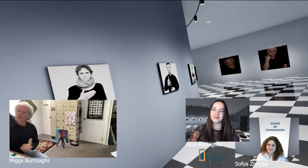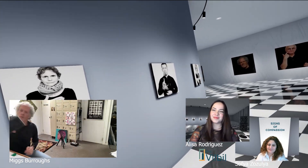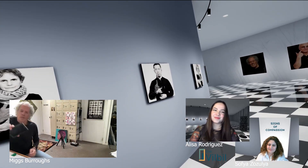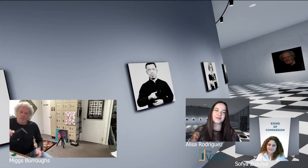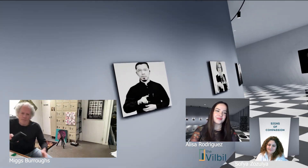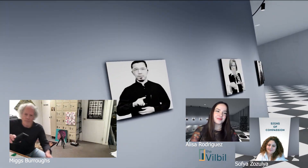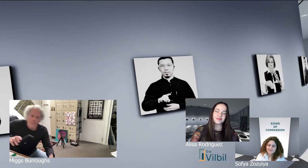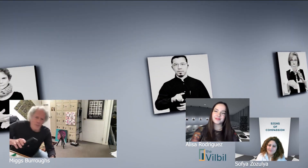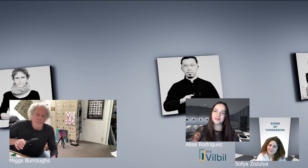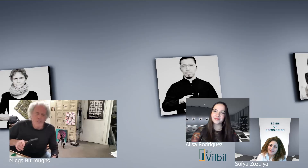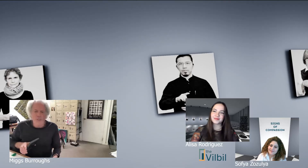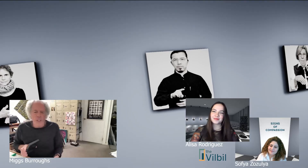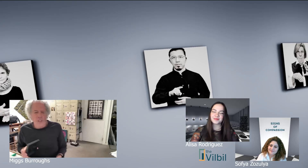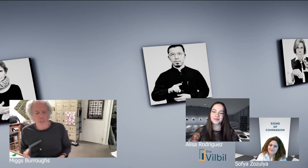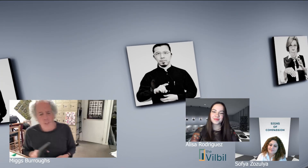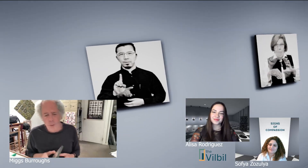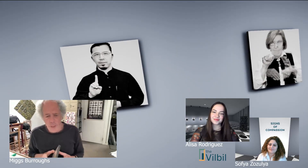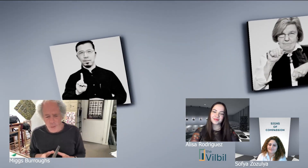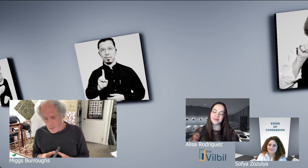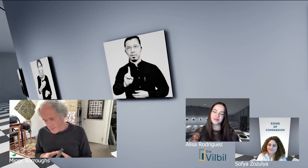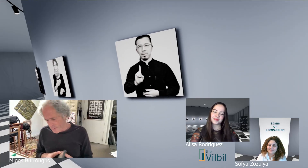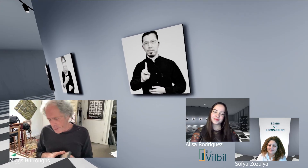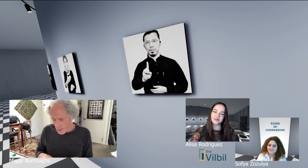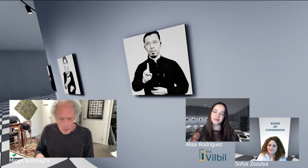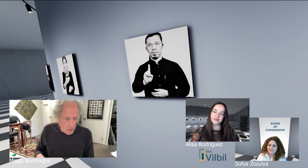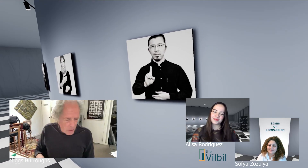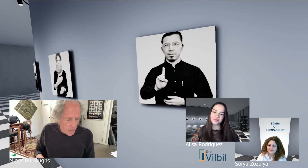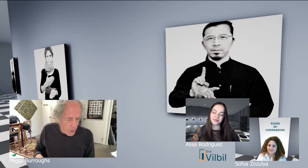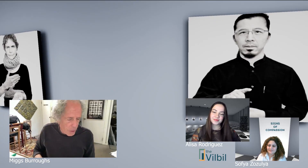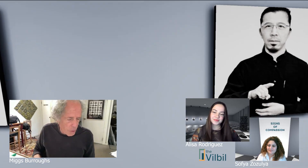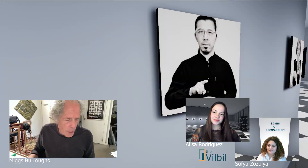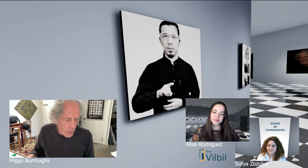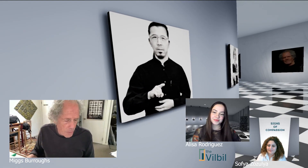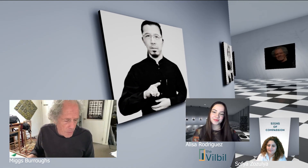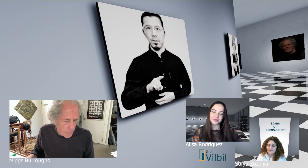So my introduction to it a long time ago,